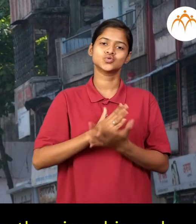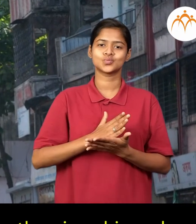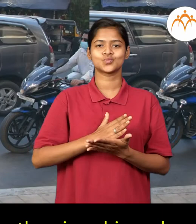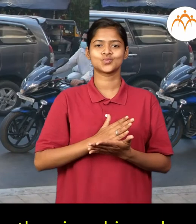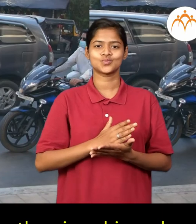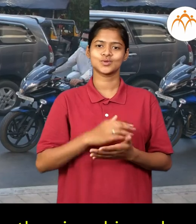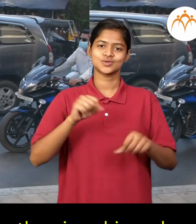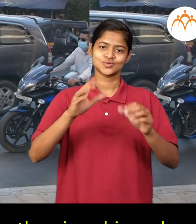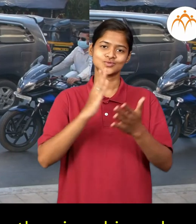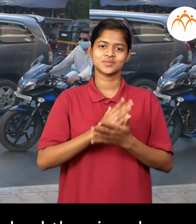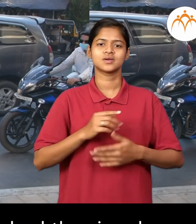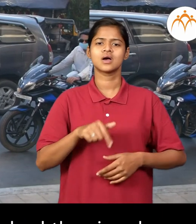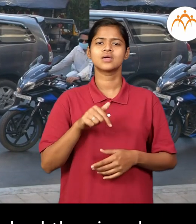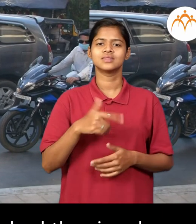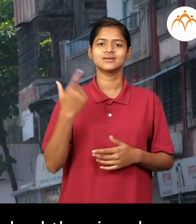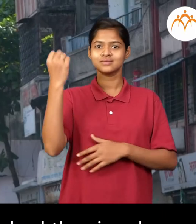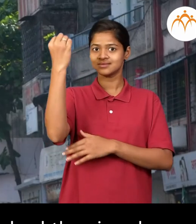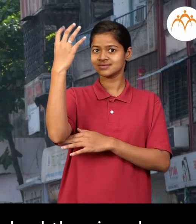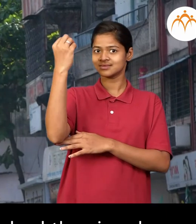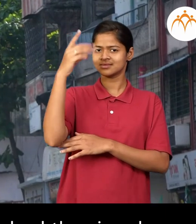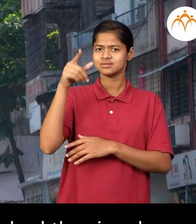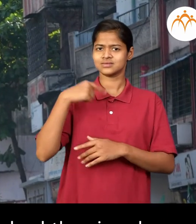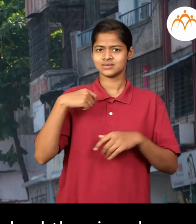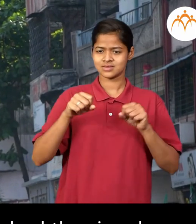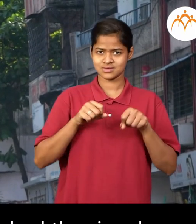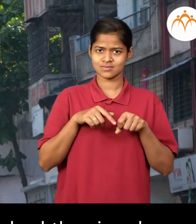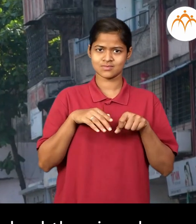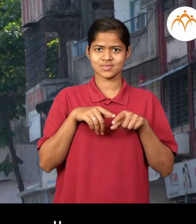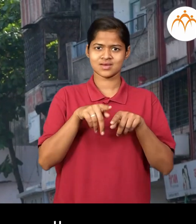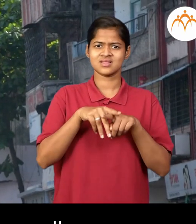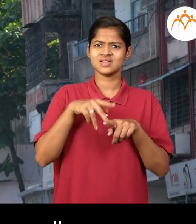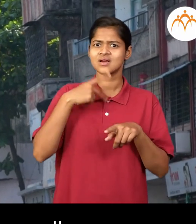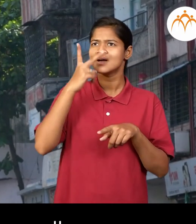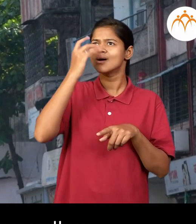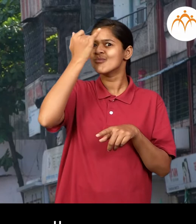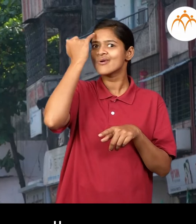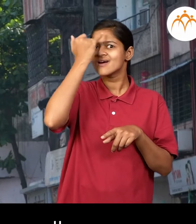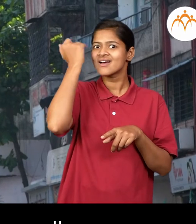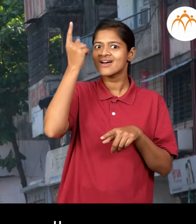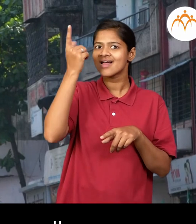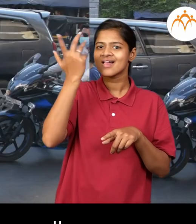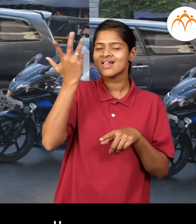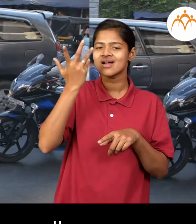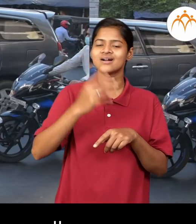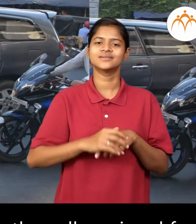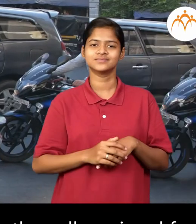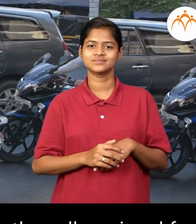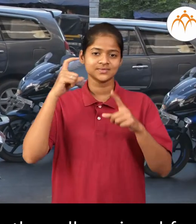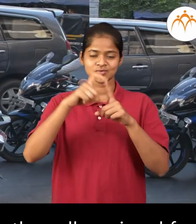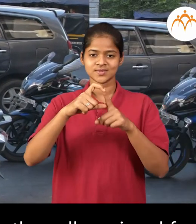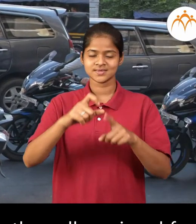signal is red. Today, as they approached the signal, the signal light was yellow.